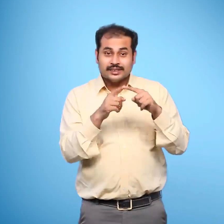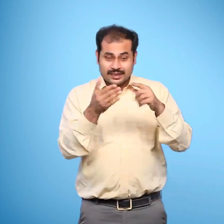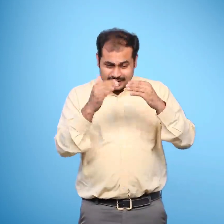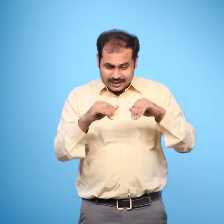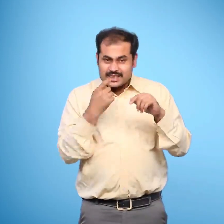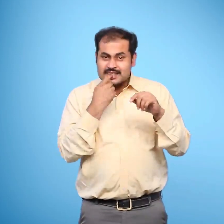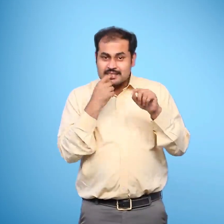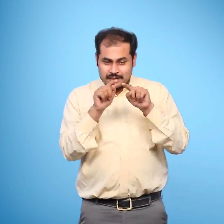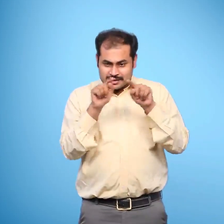answers.